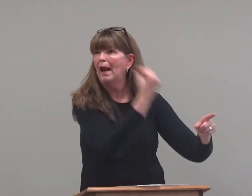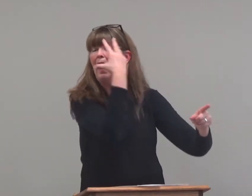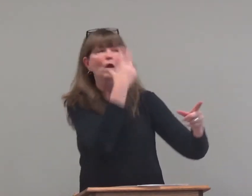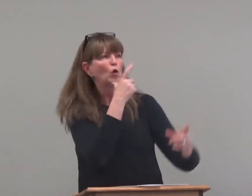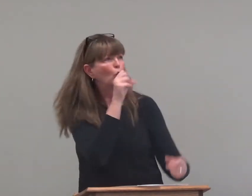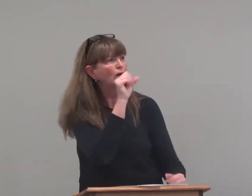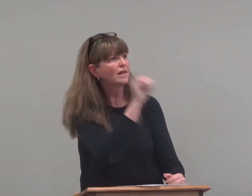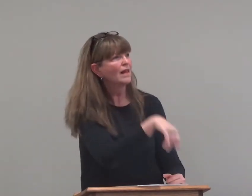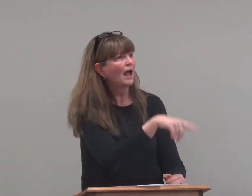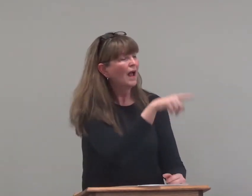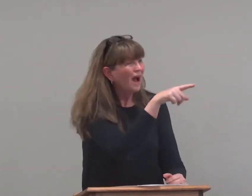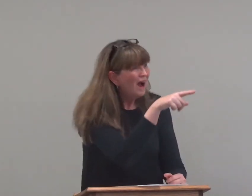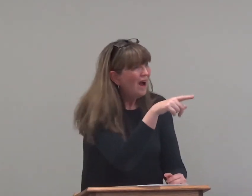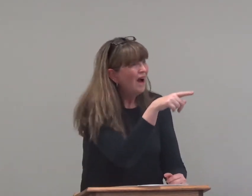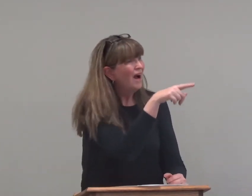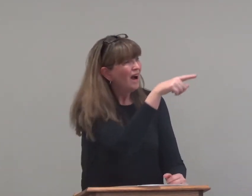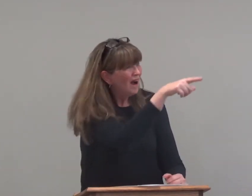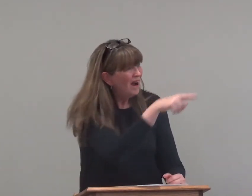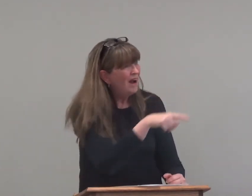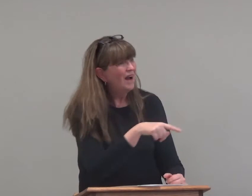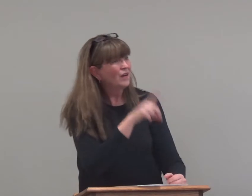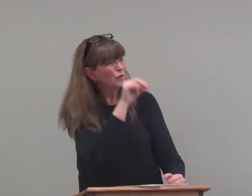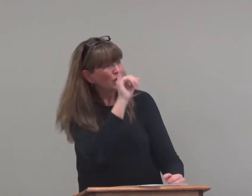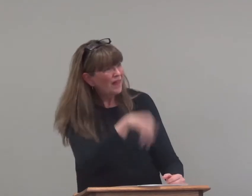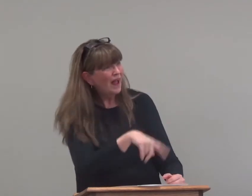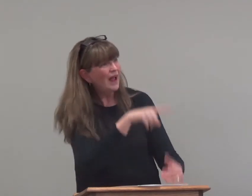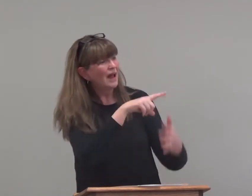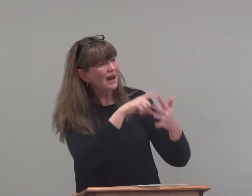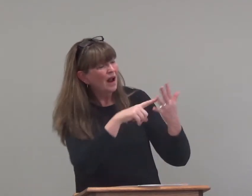And that wherever we are, they will notice and turn to look